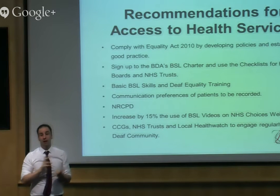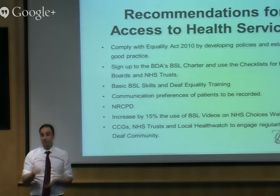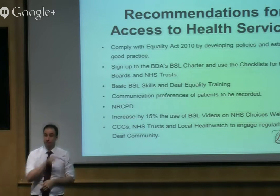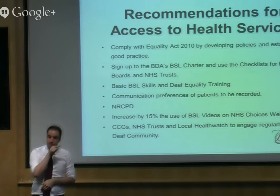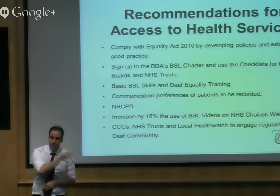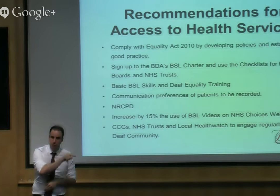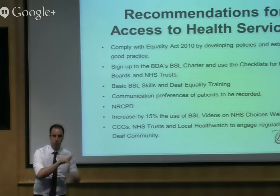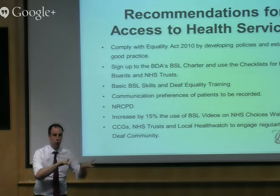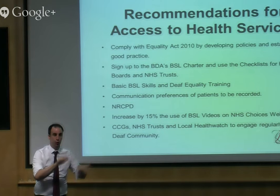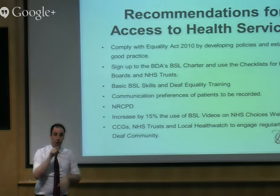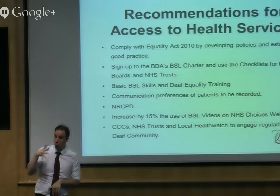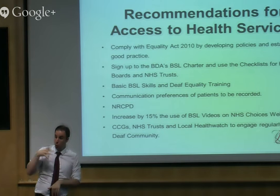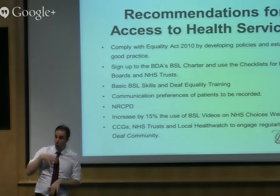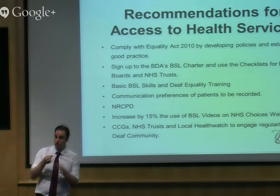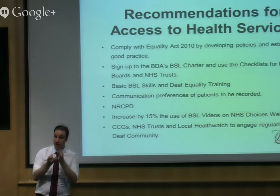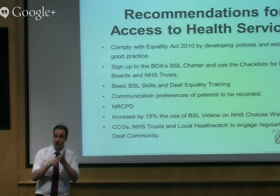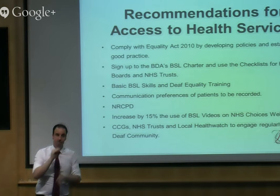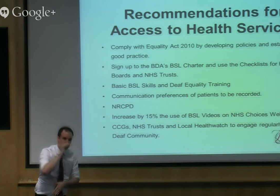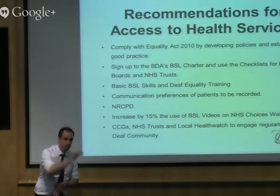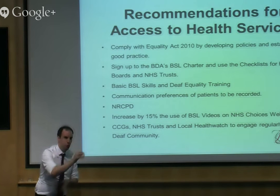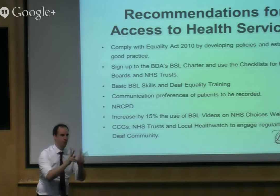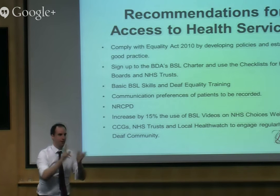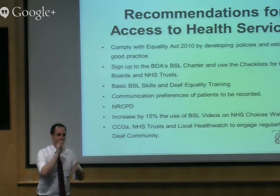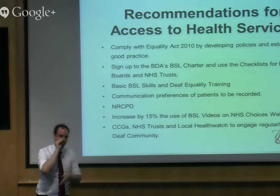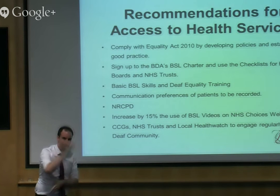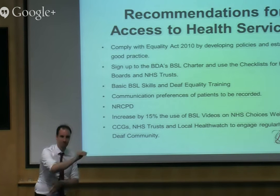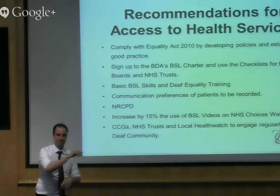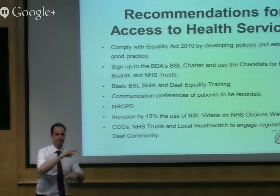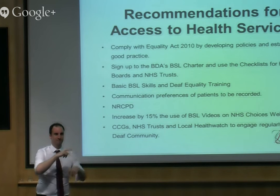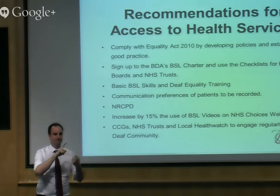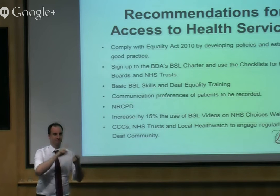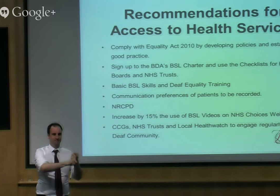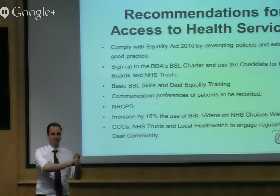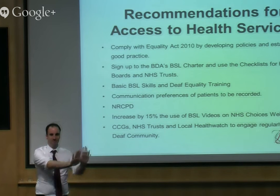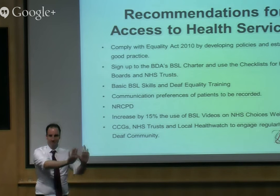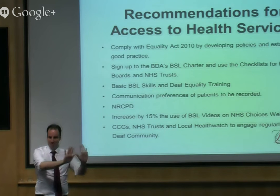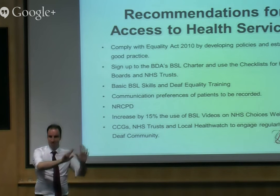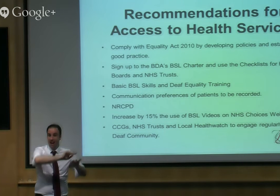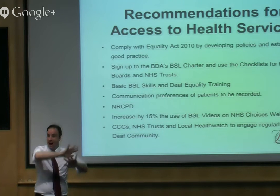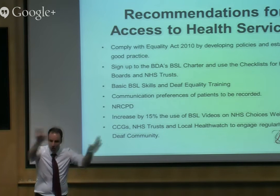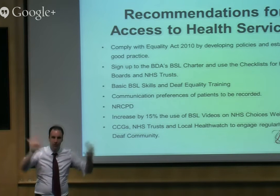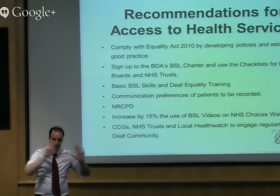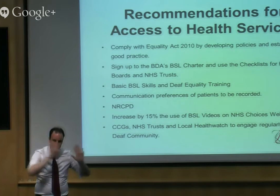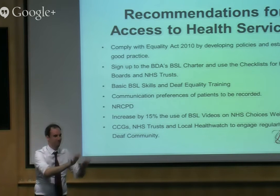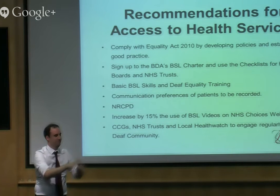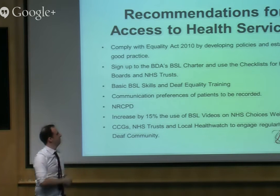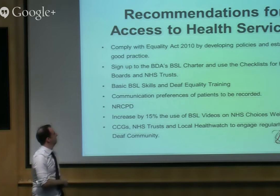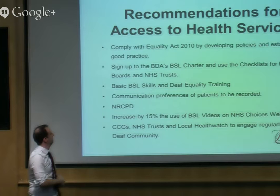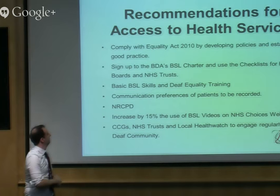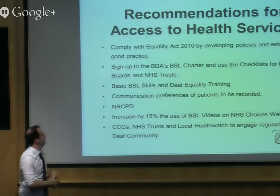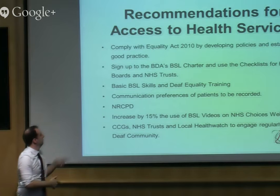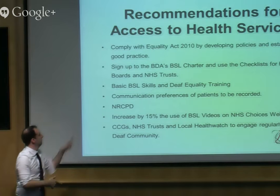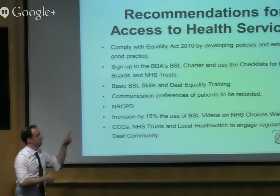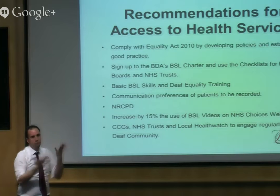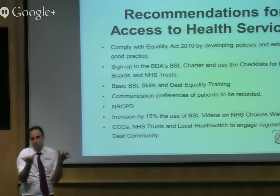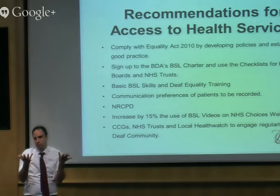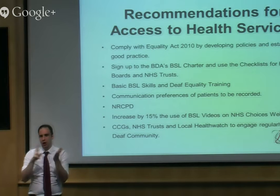or in an appointment. And we also felt that deaf equality training was very much needed. And in these systems, communication preferences